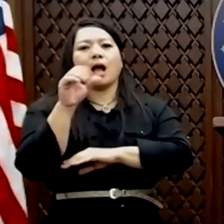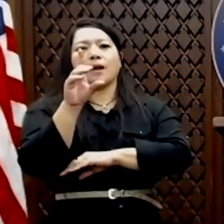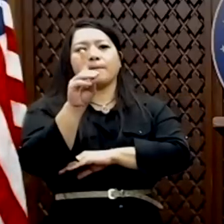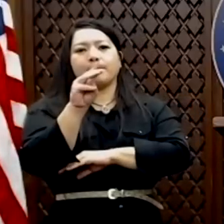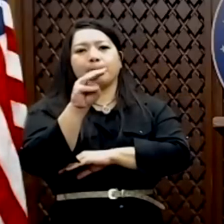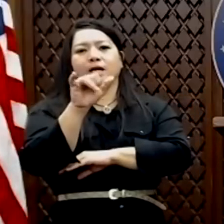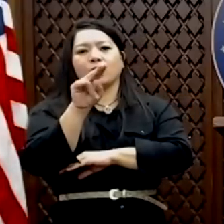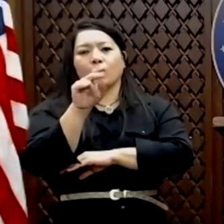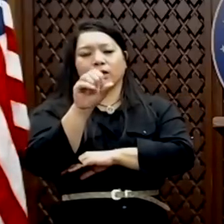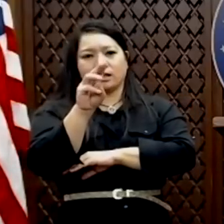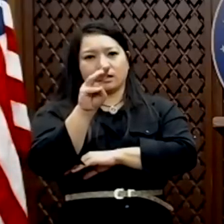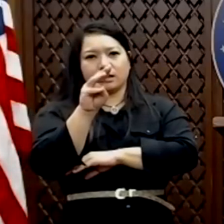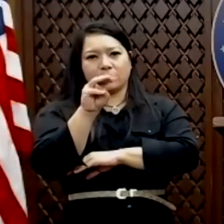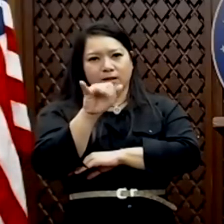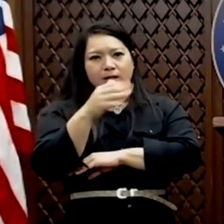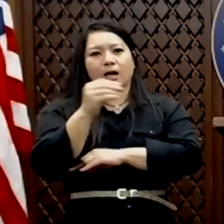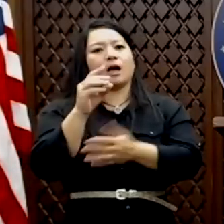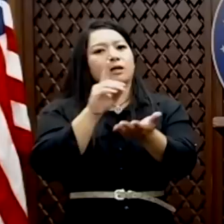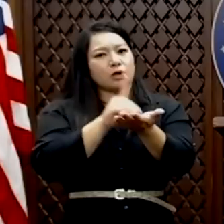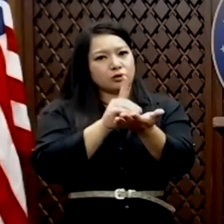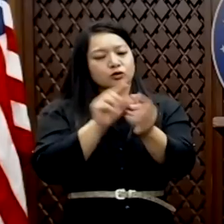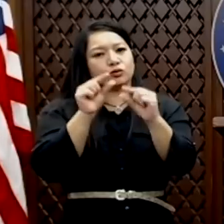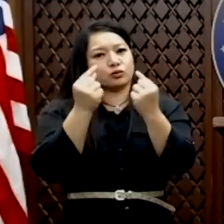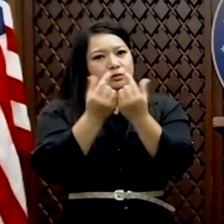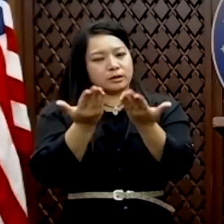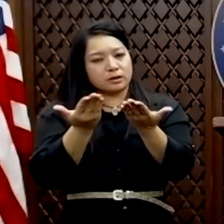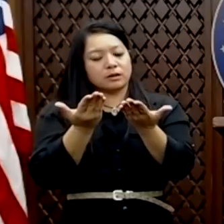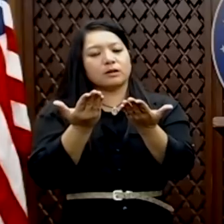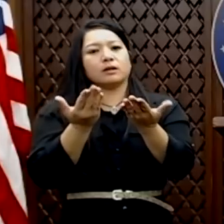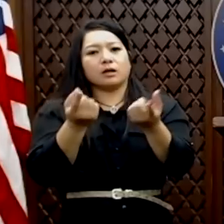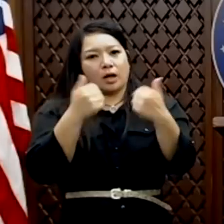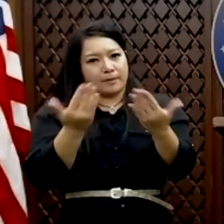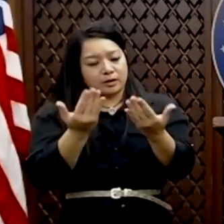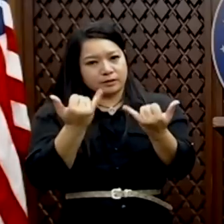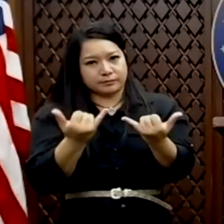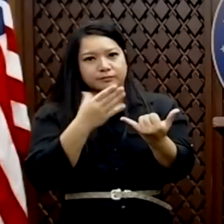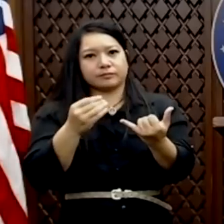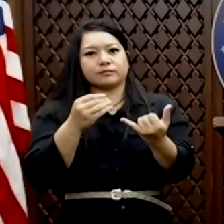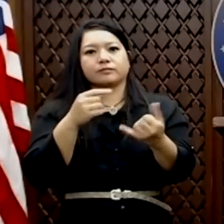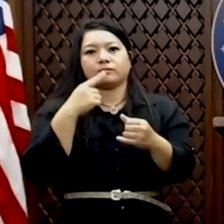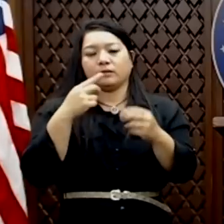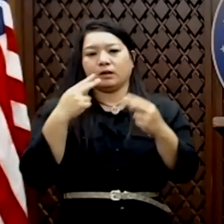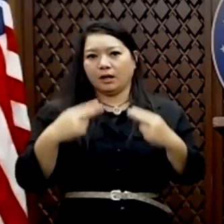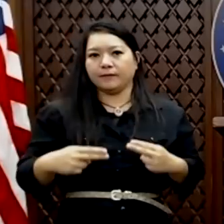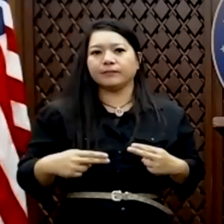Manoni and my physician advisory group that have come here, and of course our public health